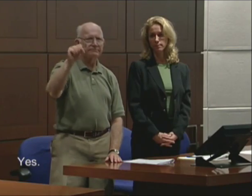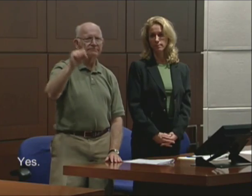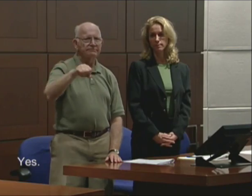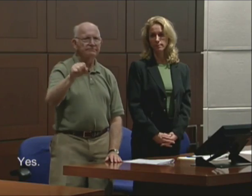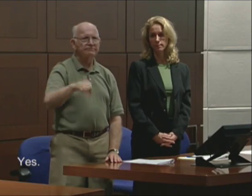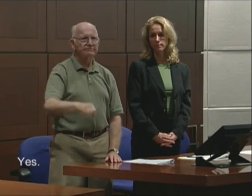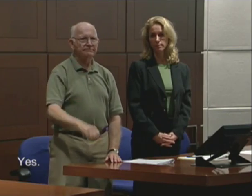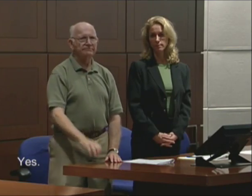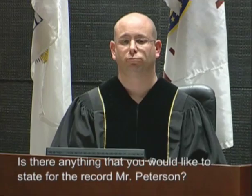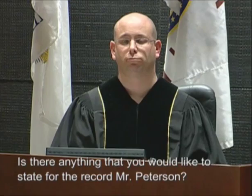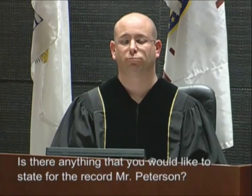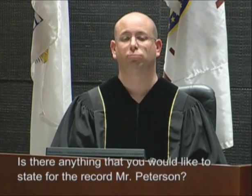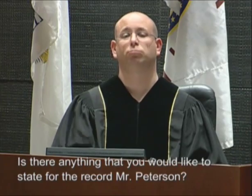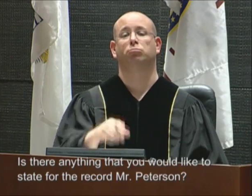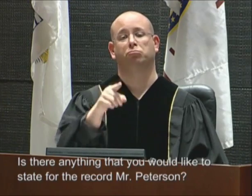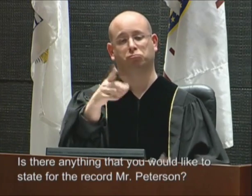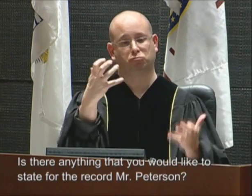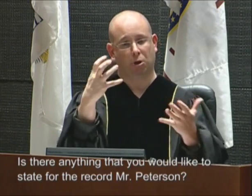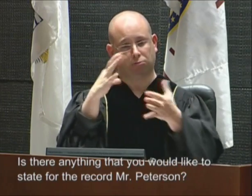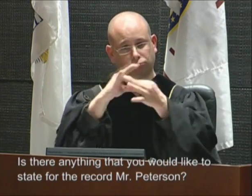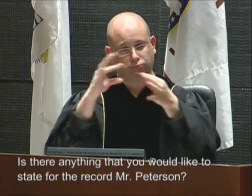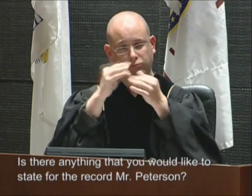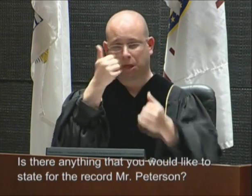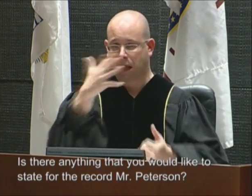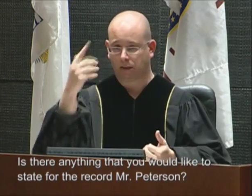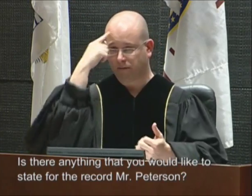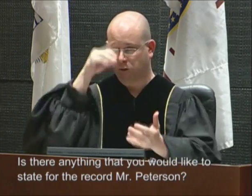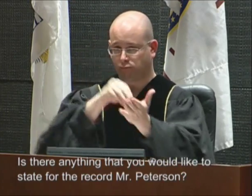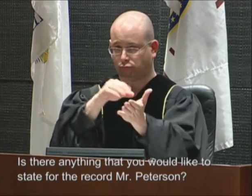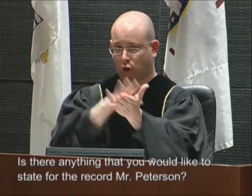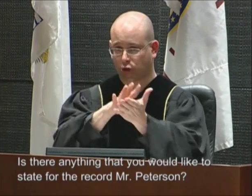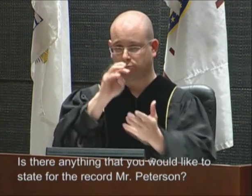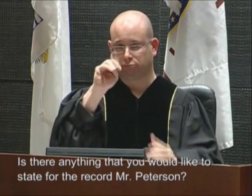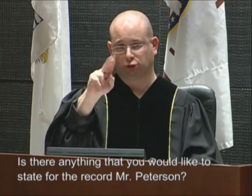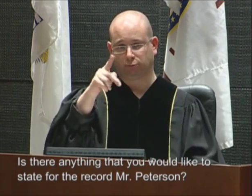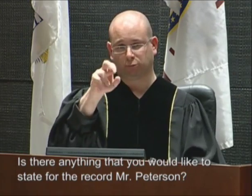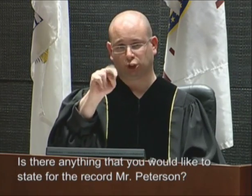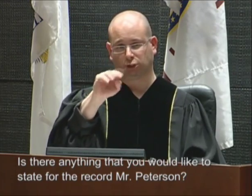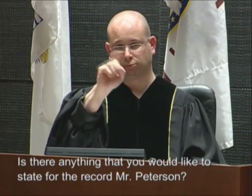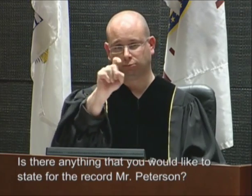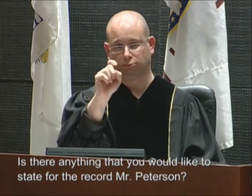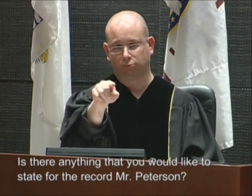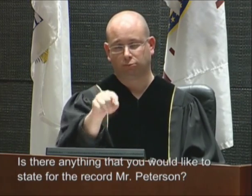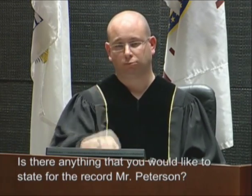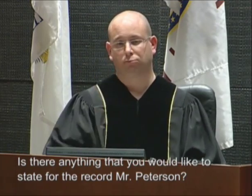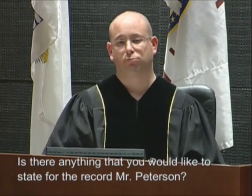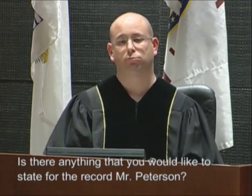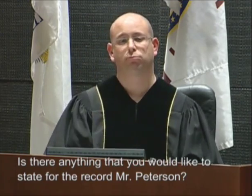Yes. Is there anything that you would like to state for the record, Mr. Peterson?